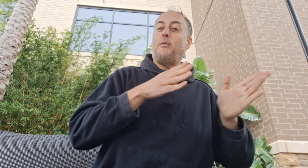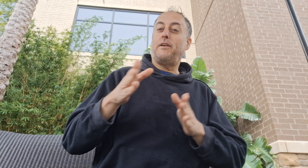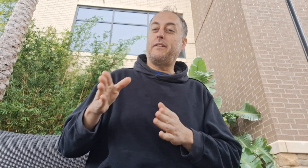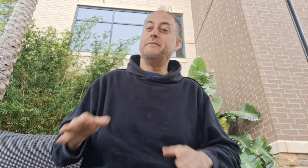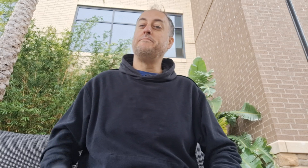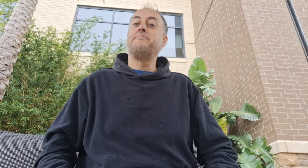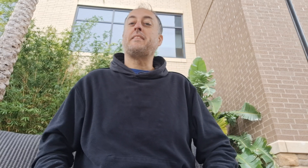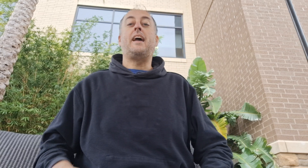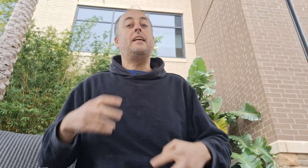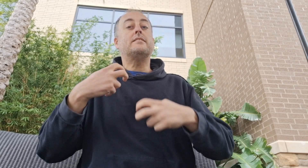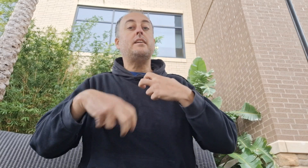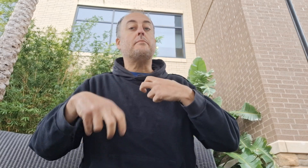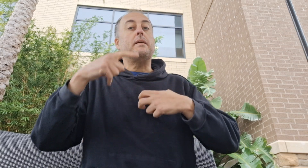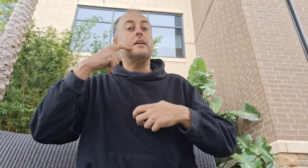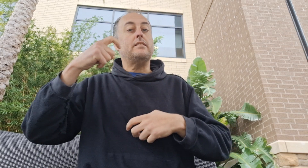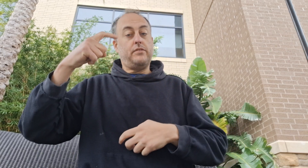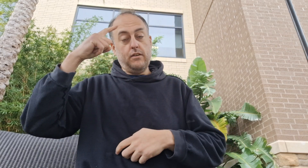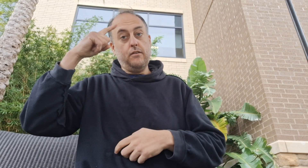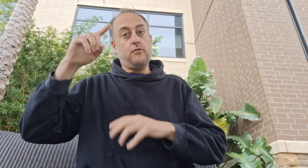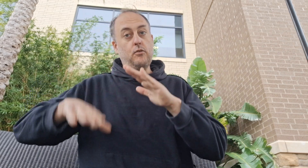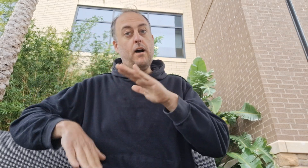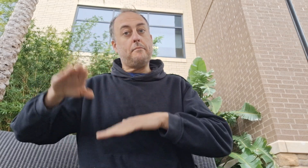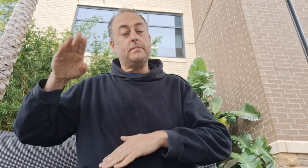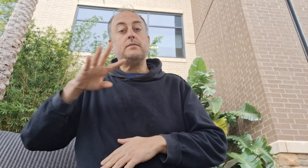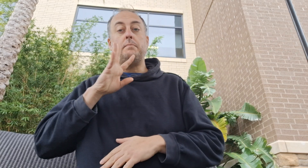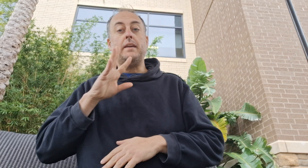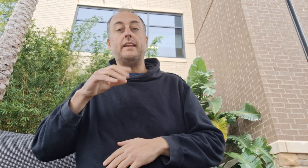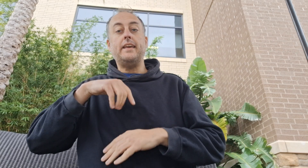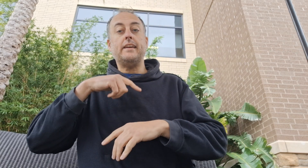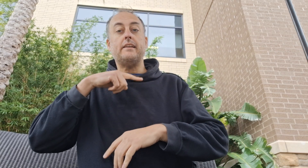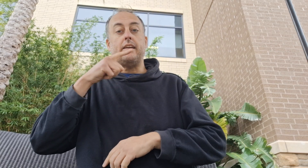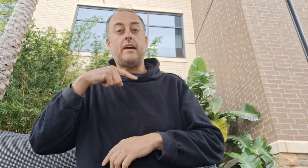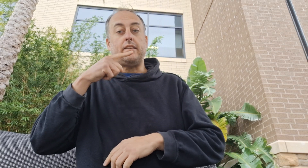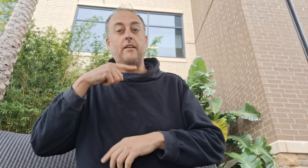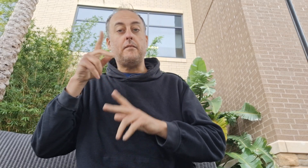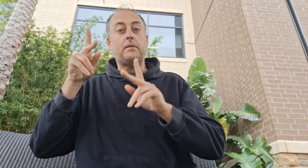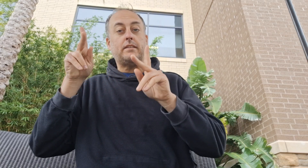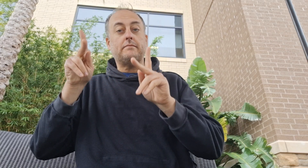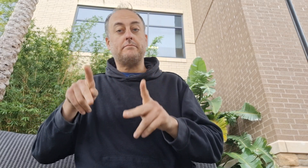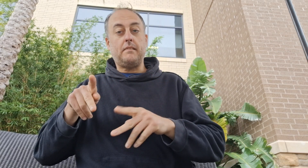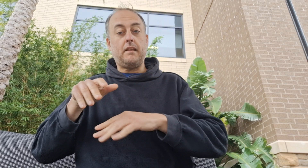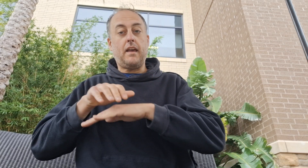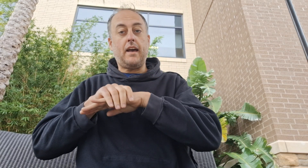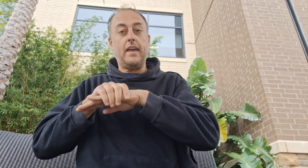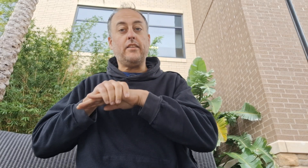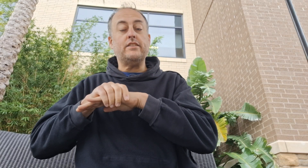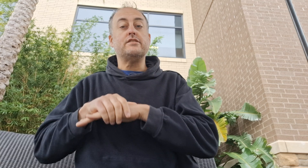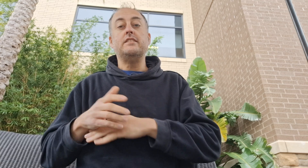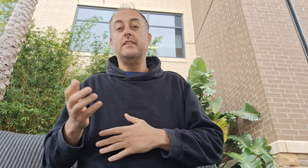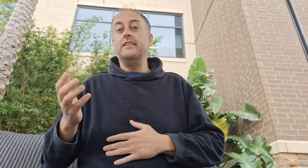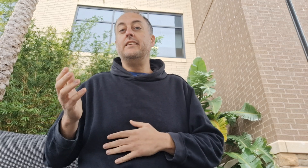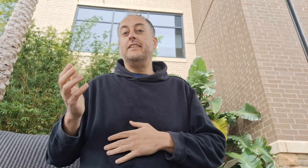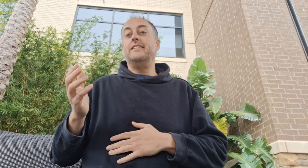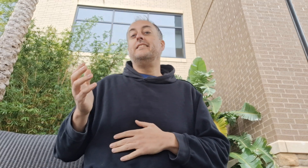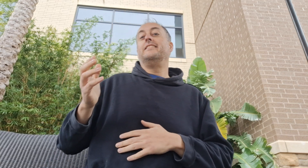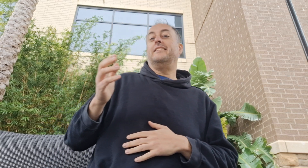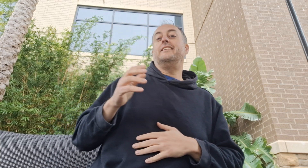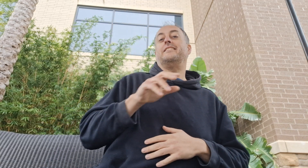order. And it's tough because if you grew up speaking as a hearing person English, doing